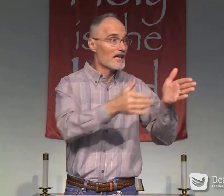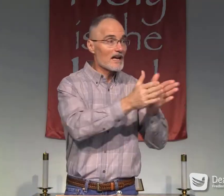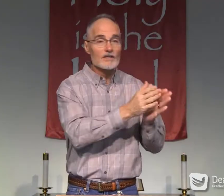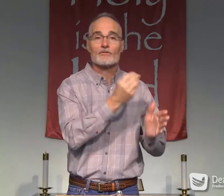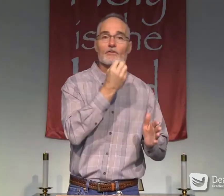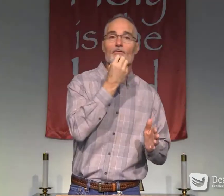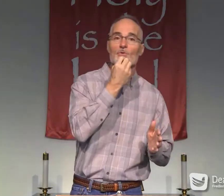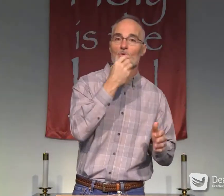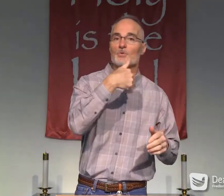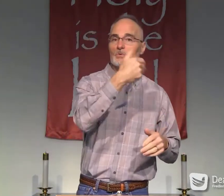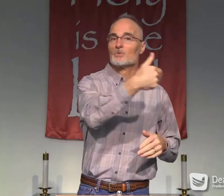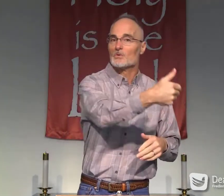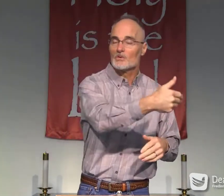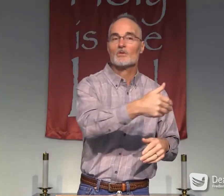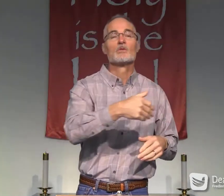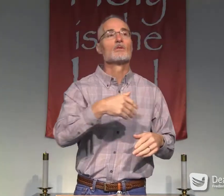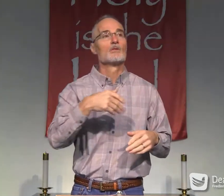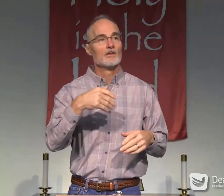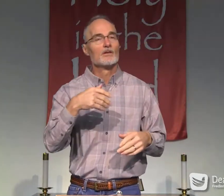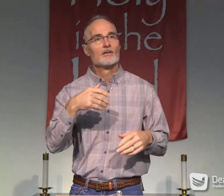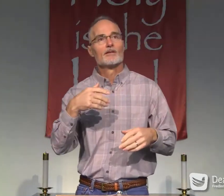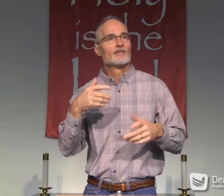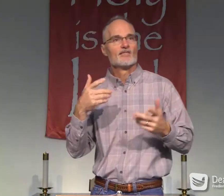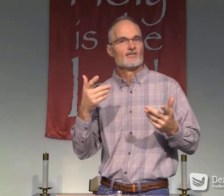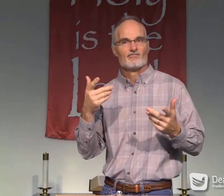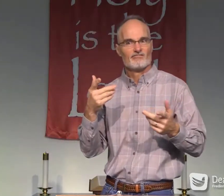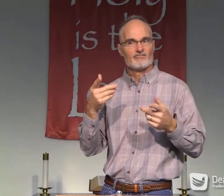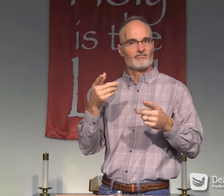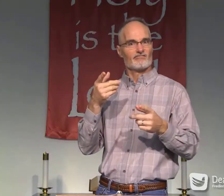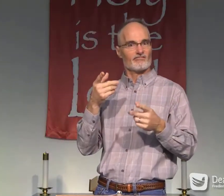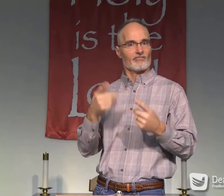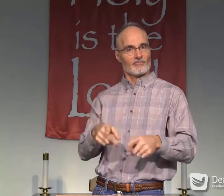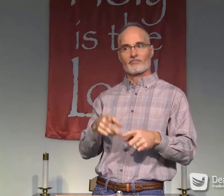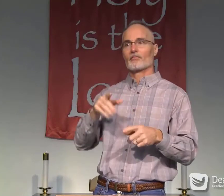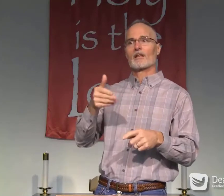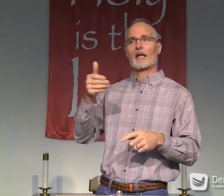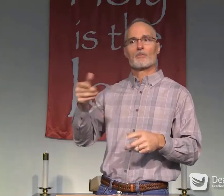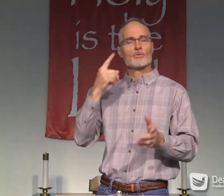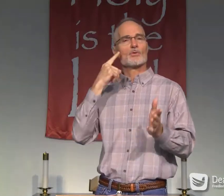Apparently, she had reached out to her neighbors and asked for food from time to time.